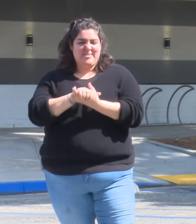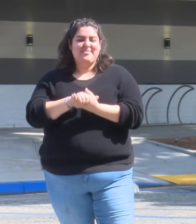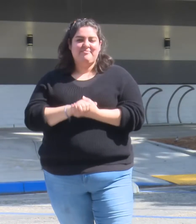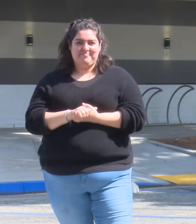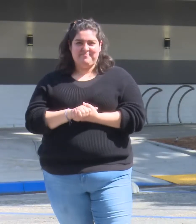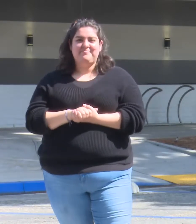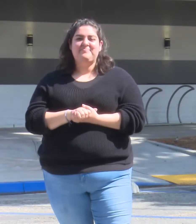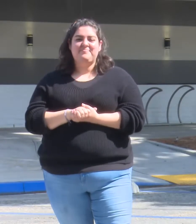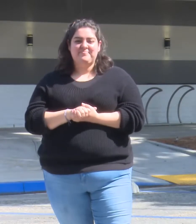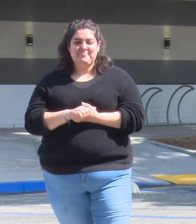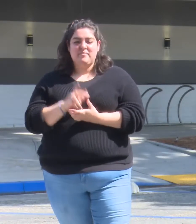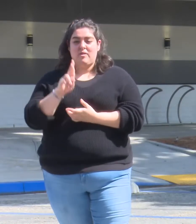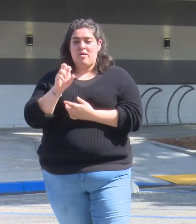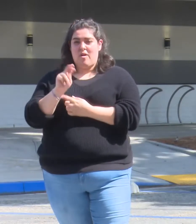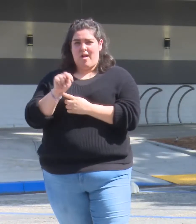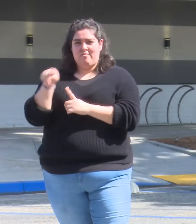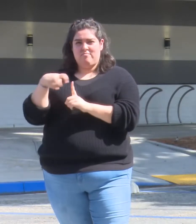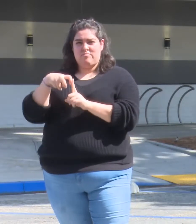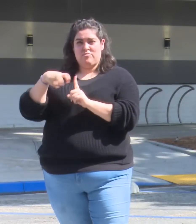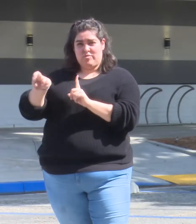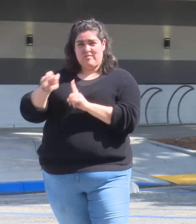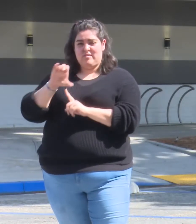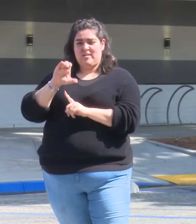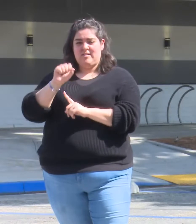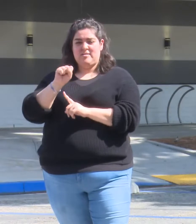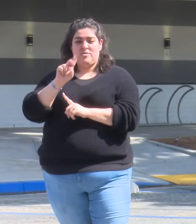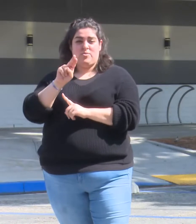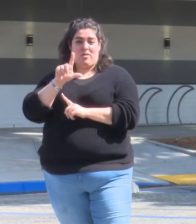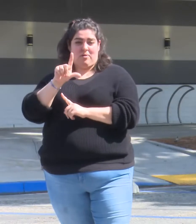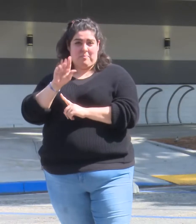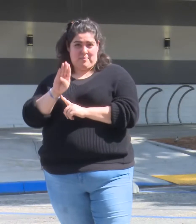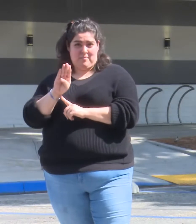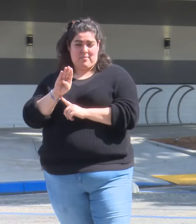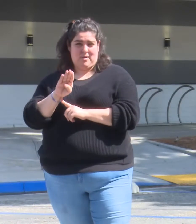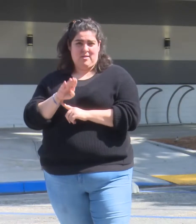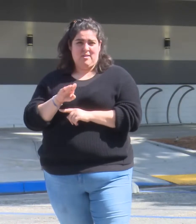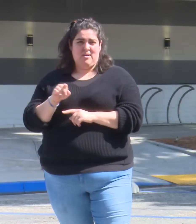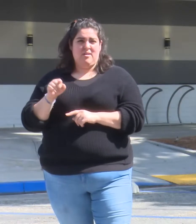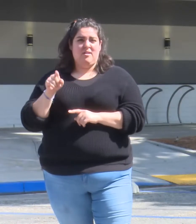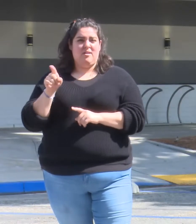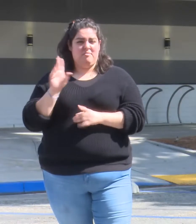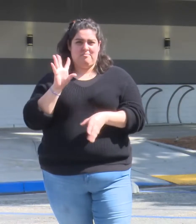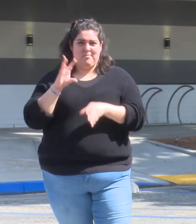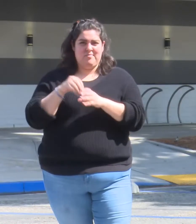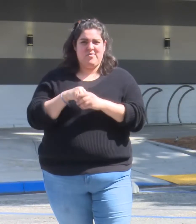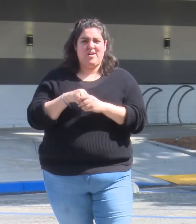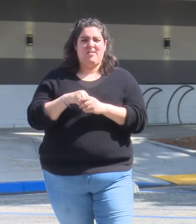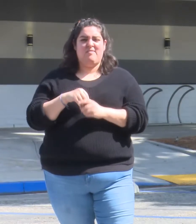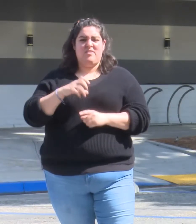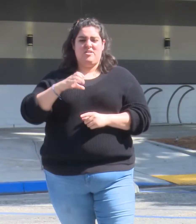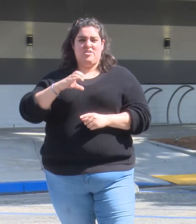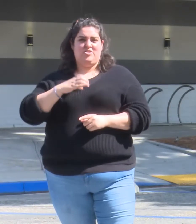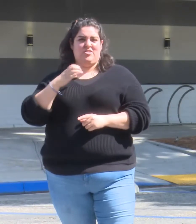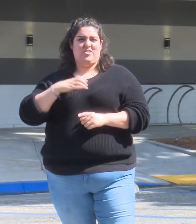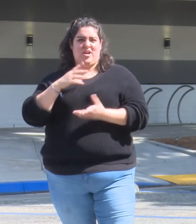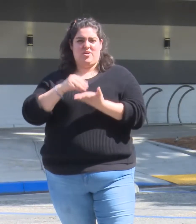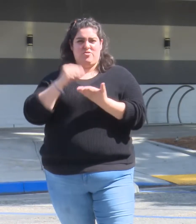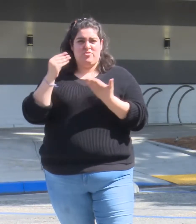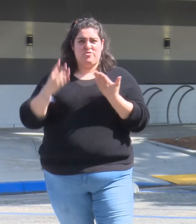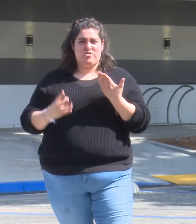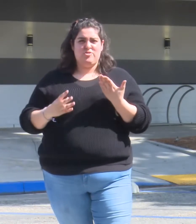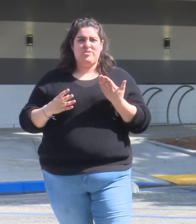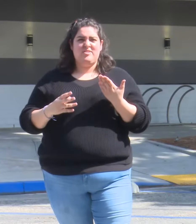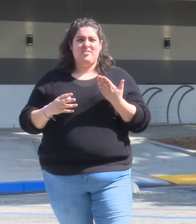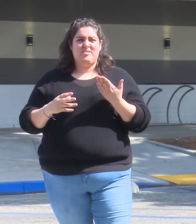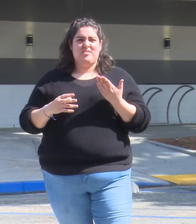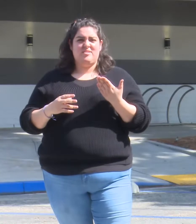So then Ron transferred to Cal State Long Beach. At Cal State Long Beach, he got involved in the Chicano students, as a